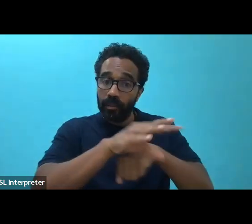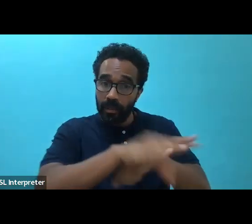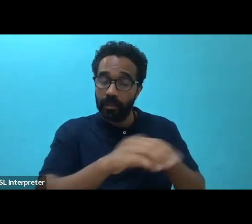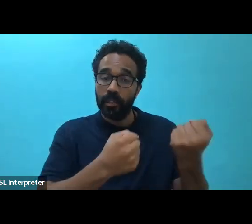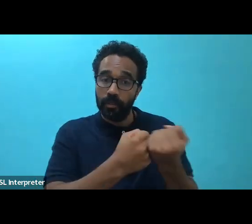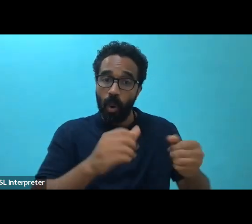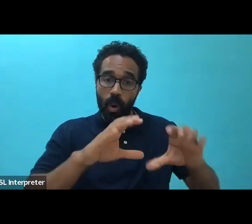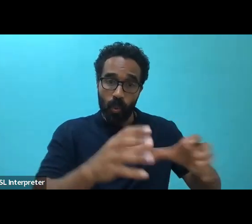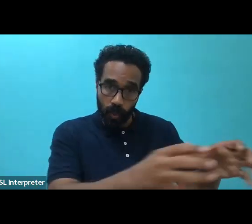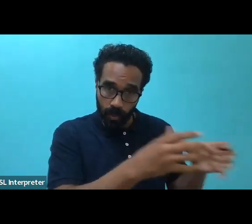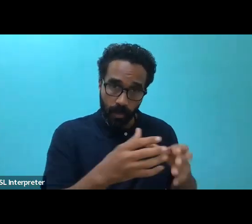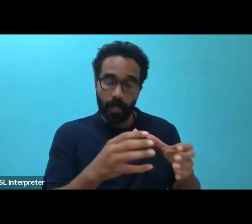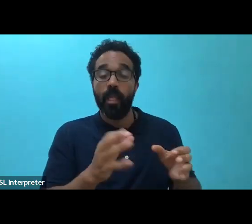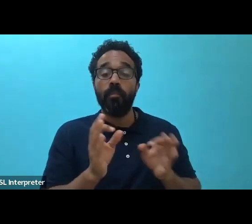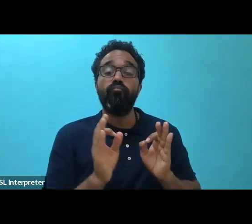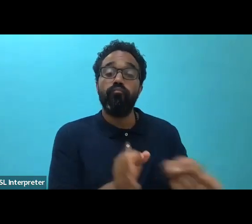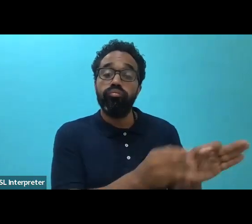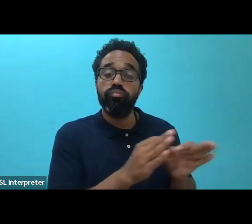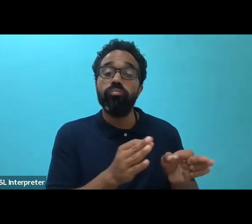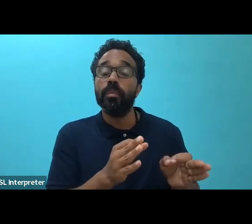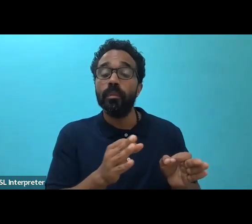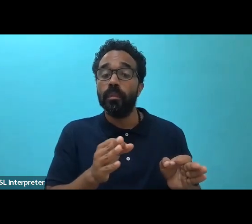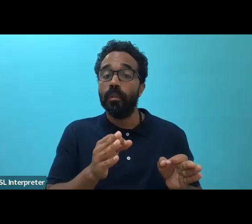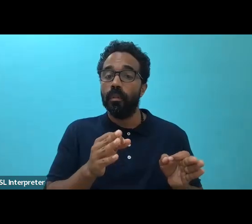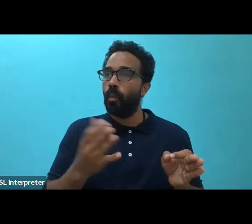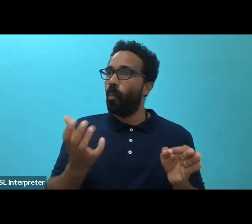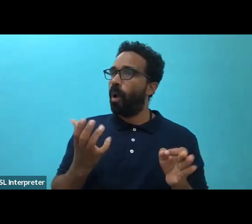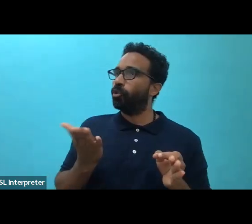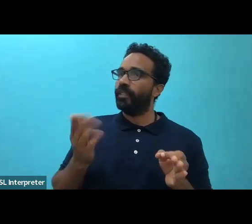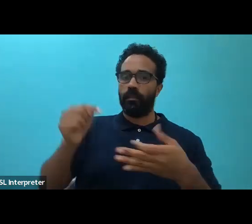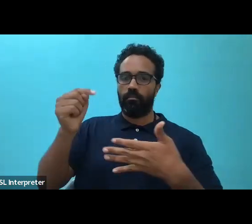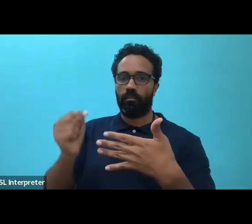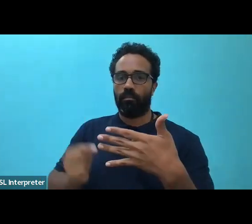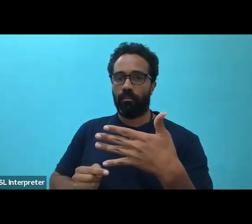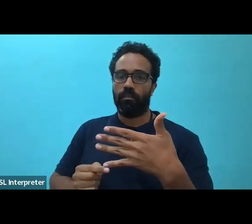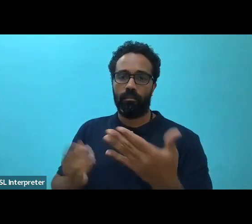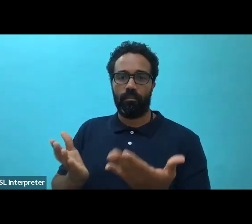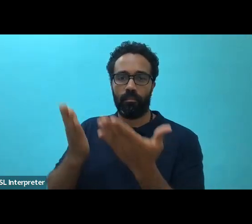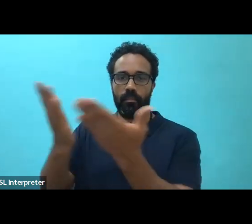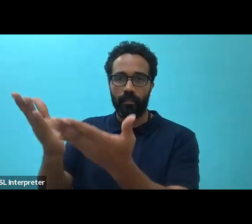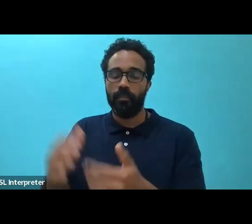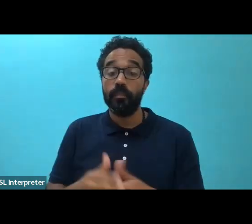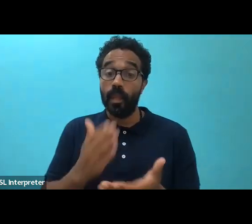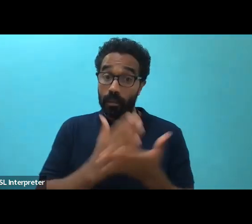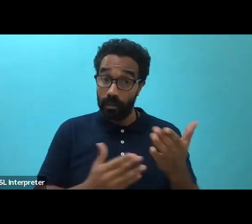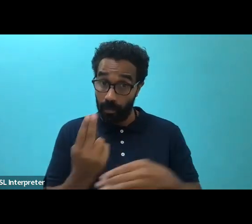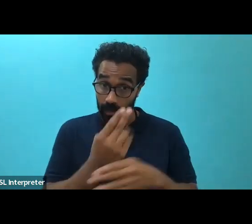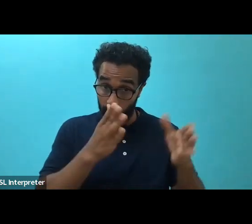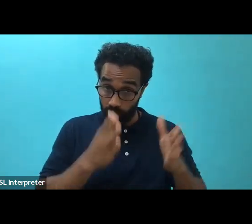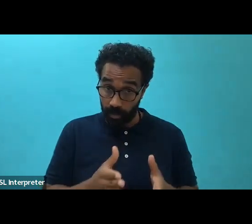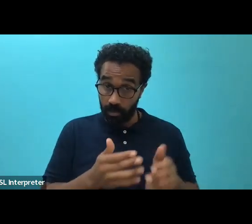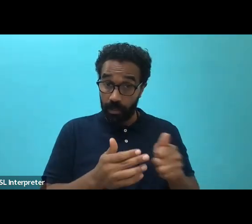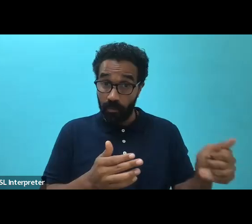determine for themselves the services that they will provide. Some consumers may even become